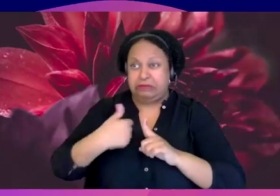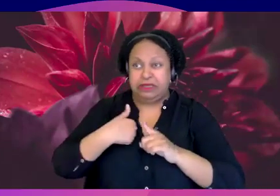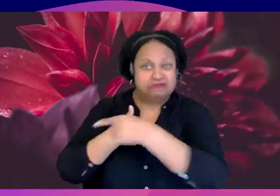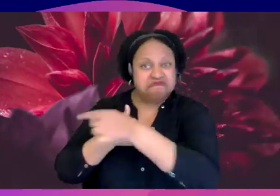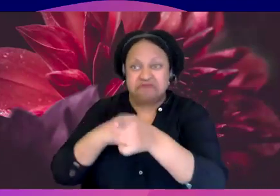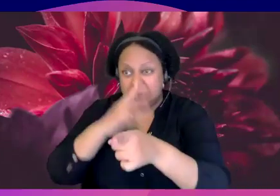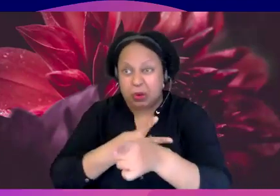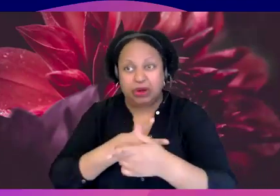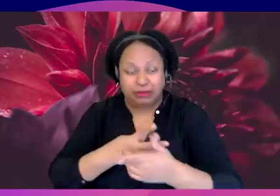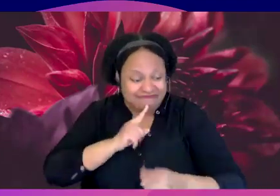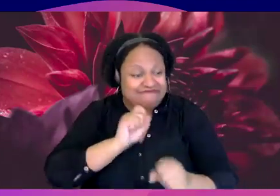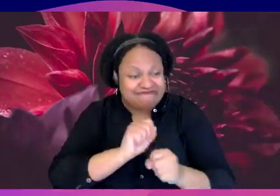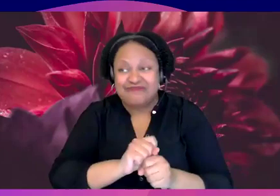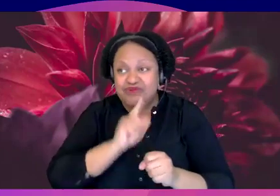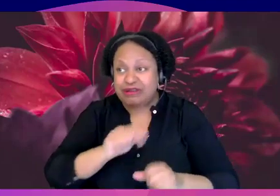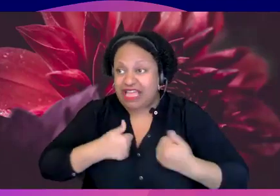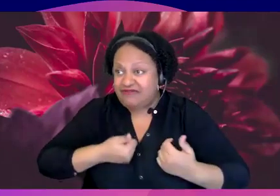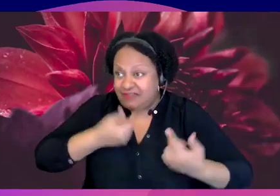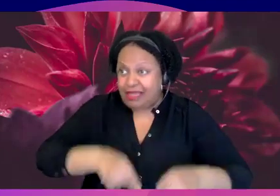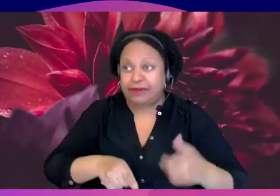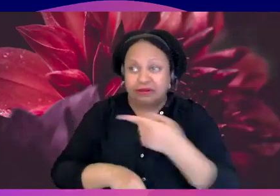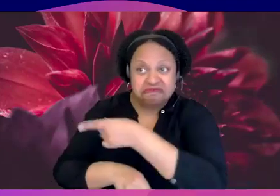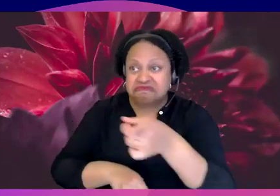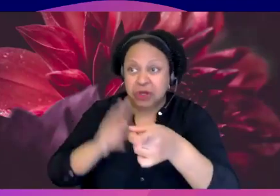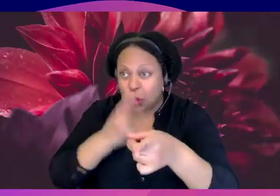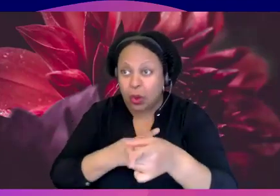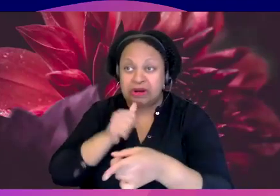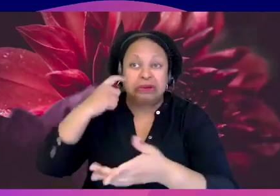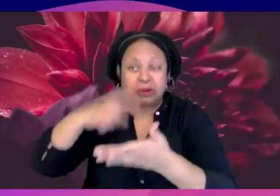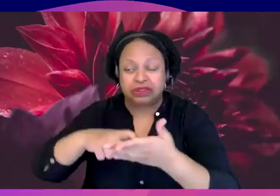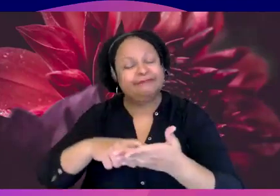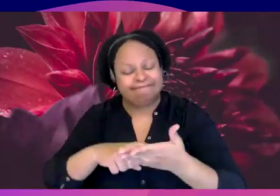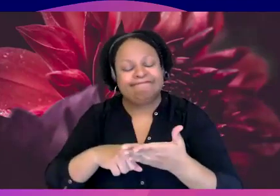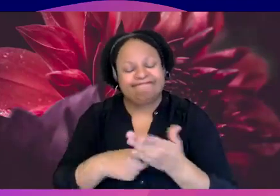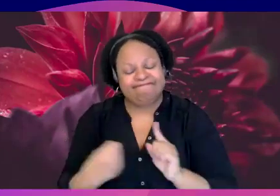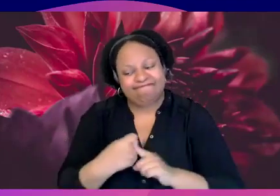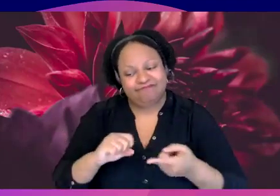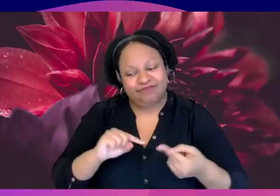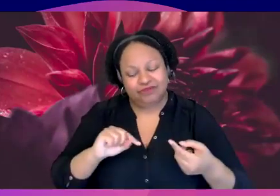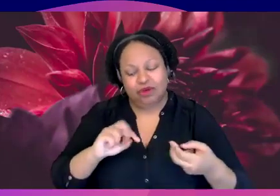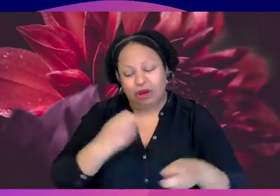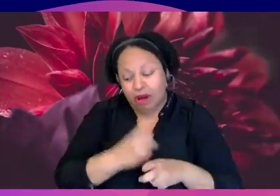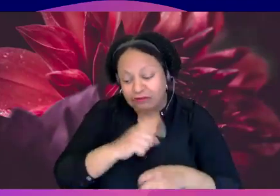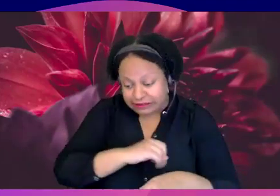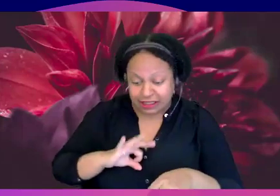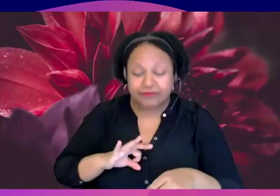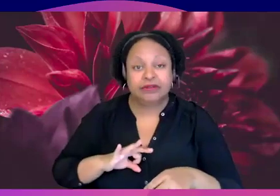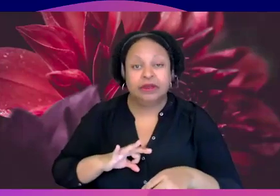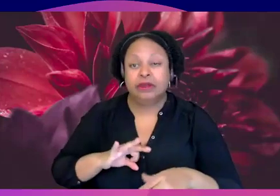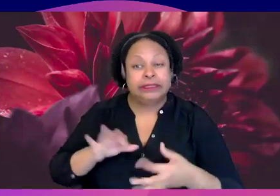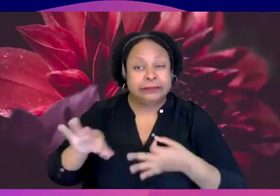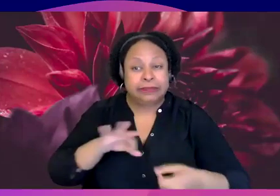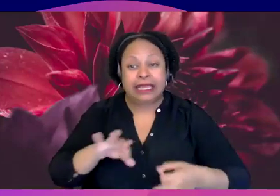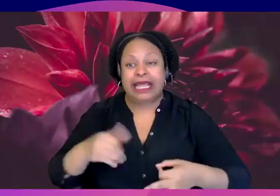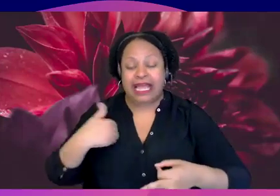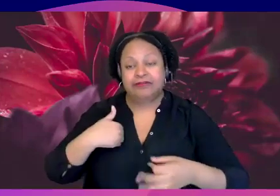that it's happening. But I will also say that there's responding, there's reacting to vicarious trauma,